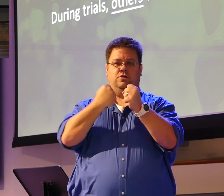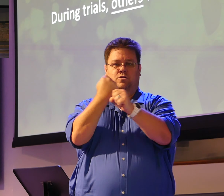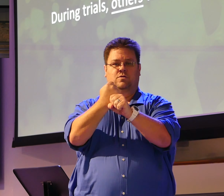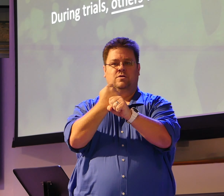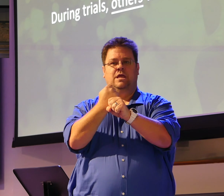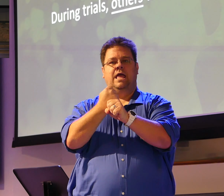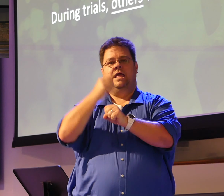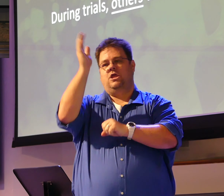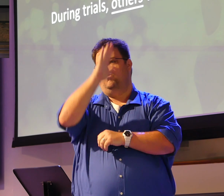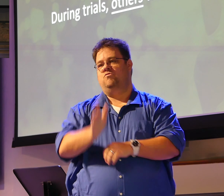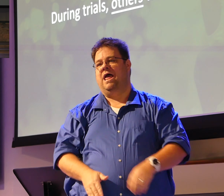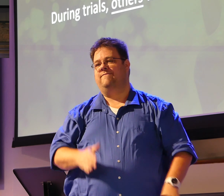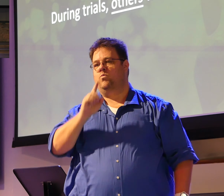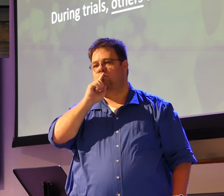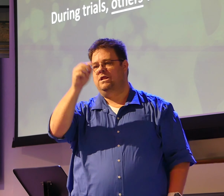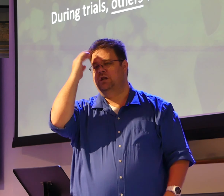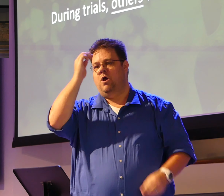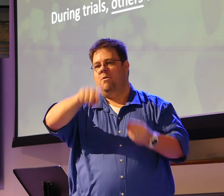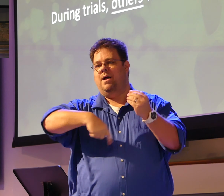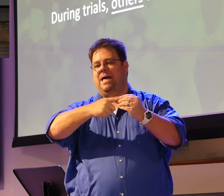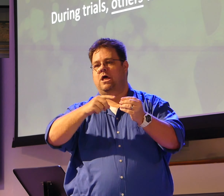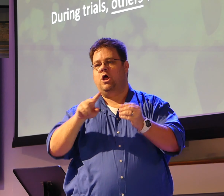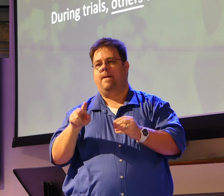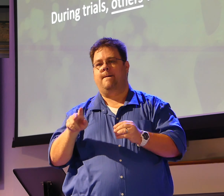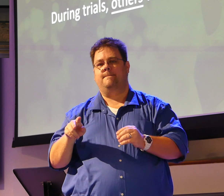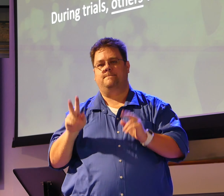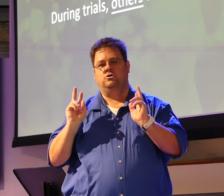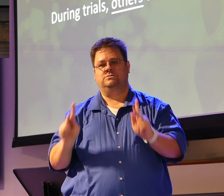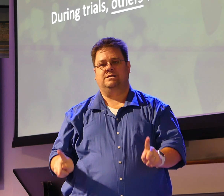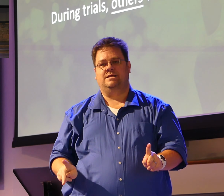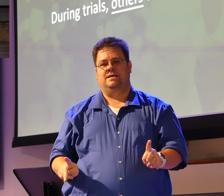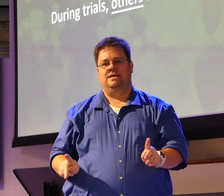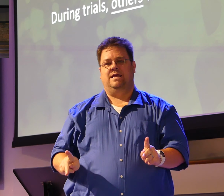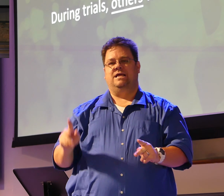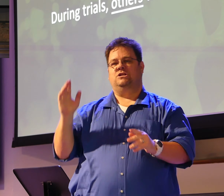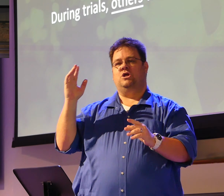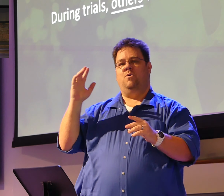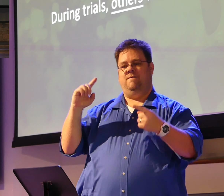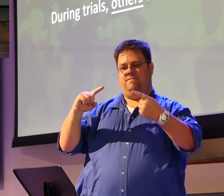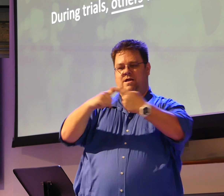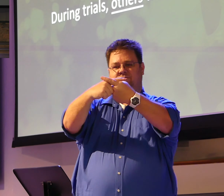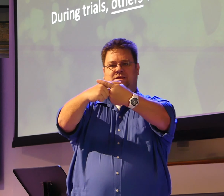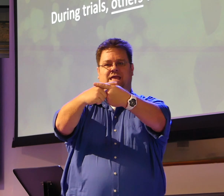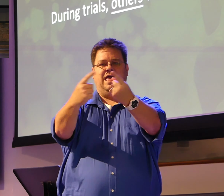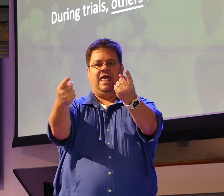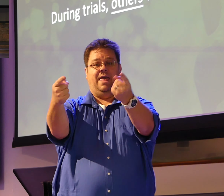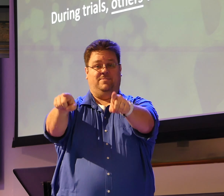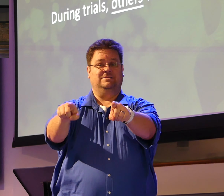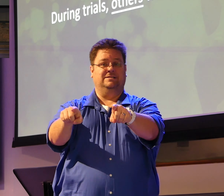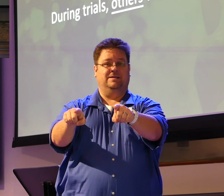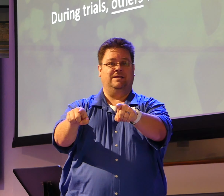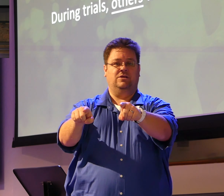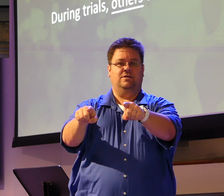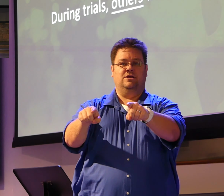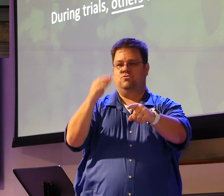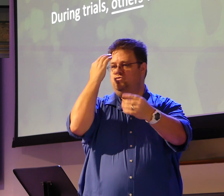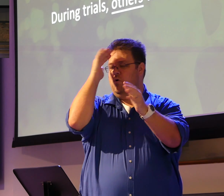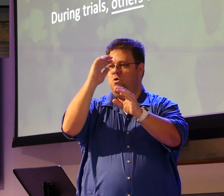kind of learned this through the years you never really know about a person until conflict comes